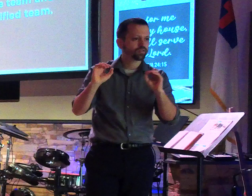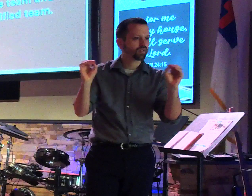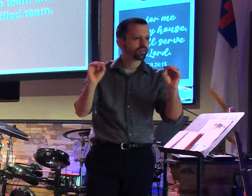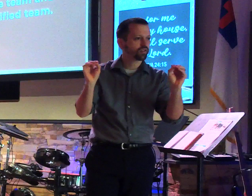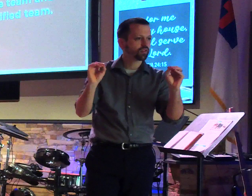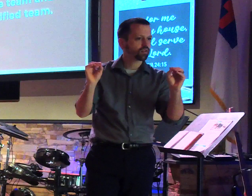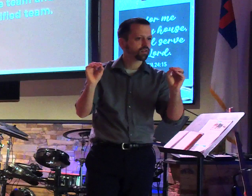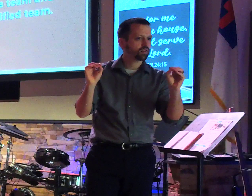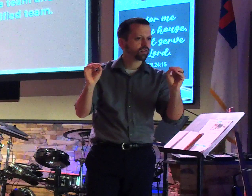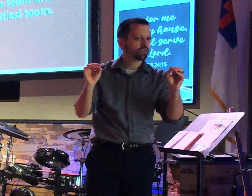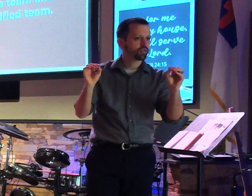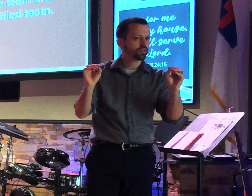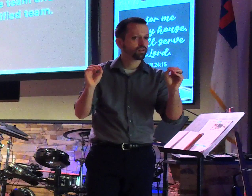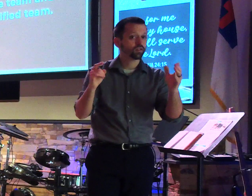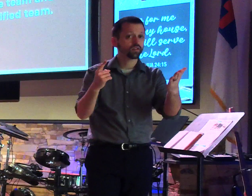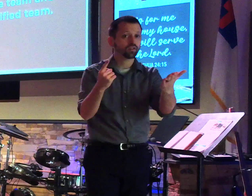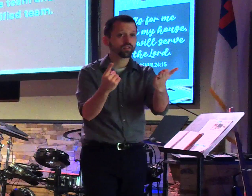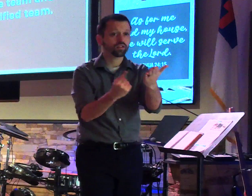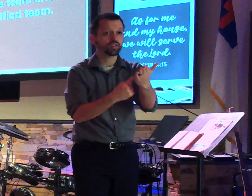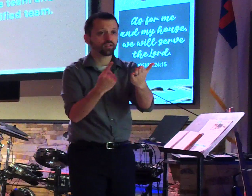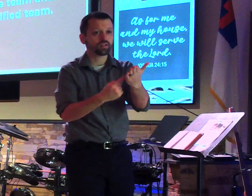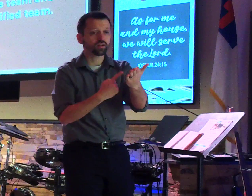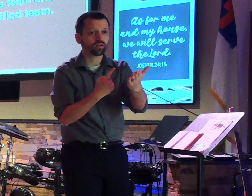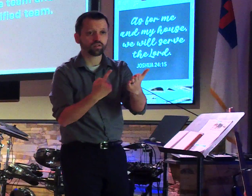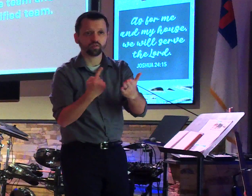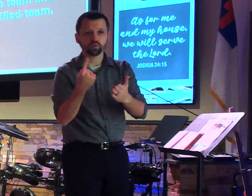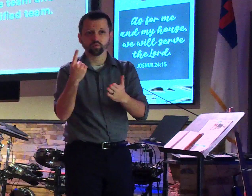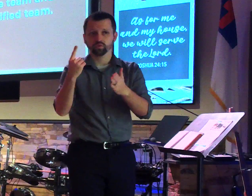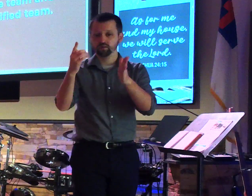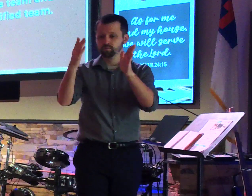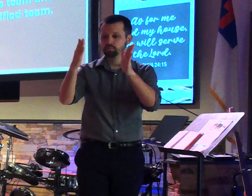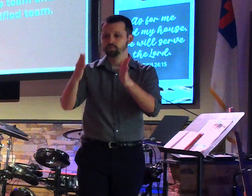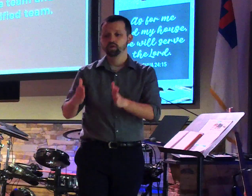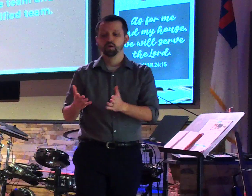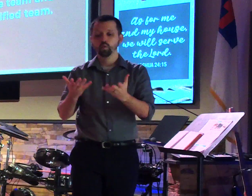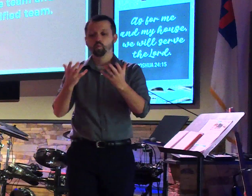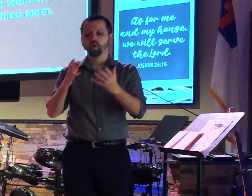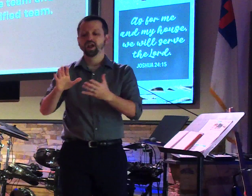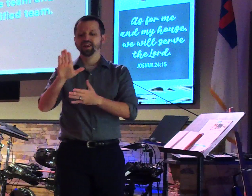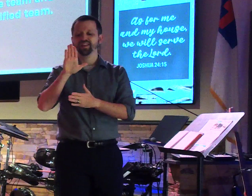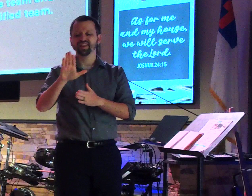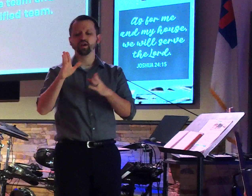I think sometimes it happens when one marriage partner wants their way at all costs.